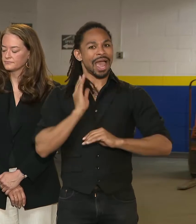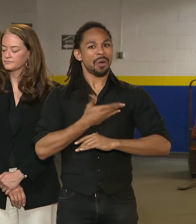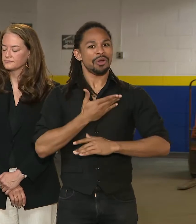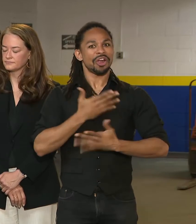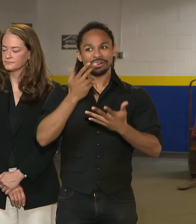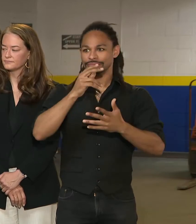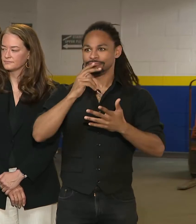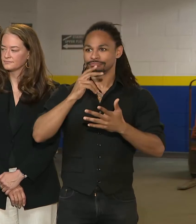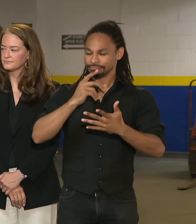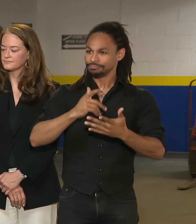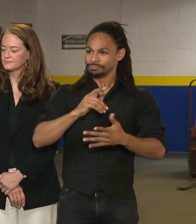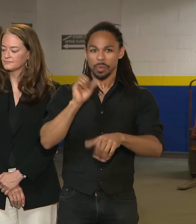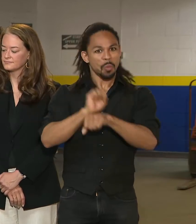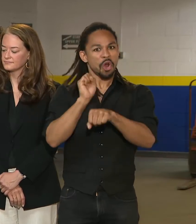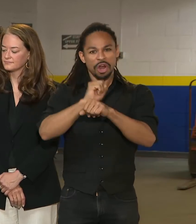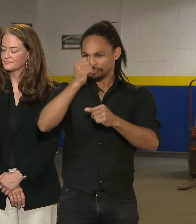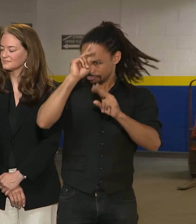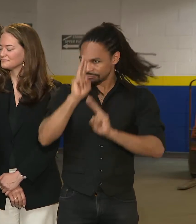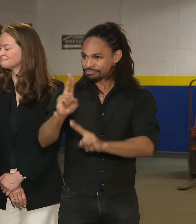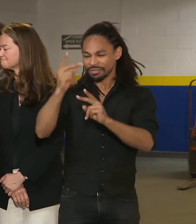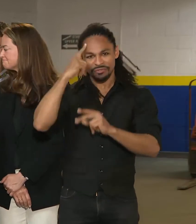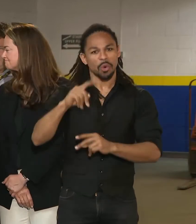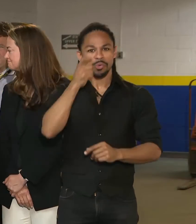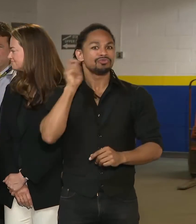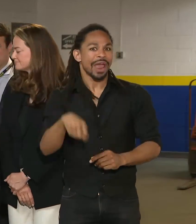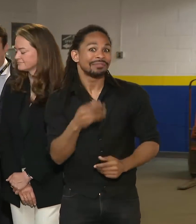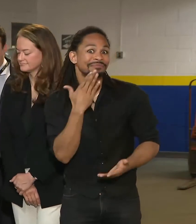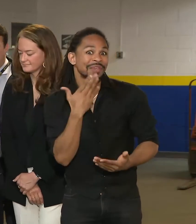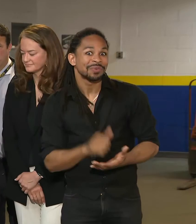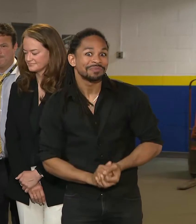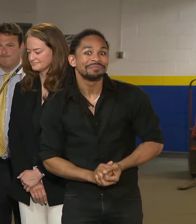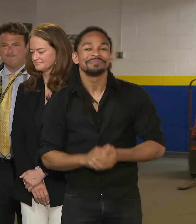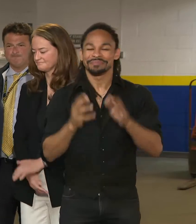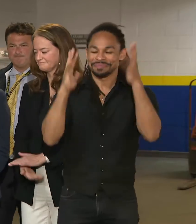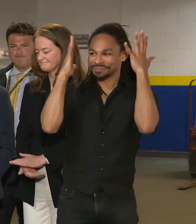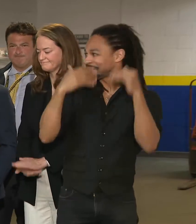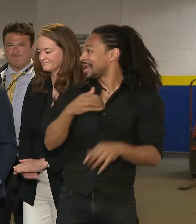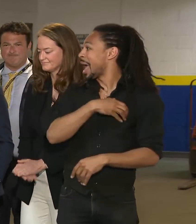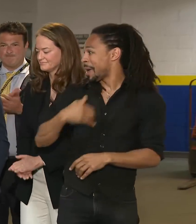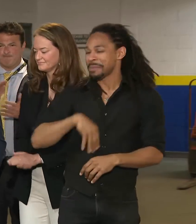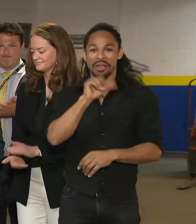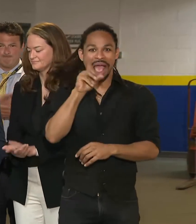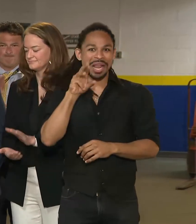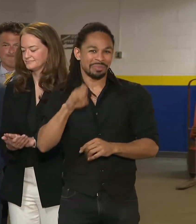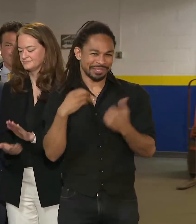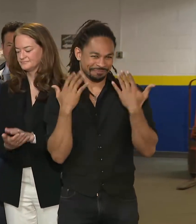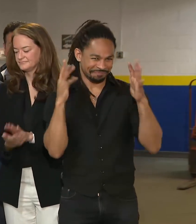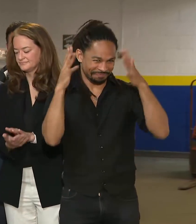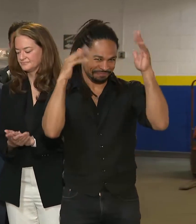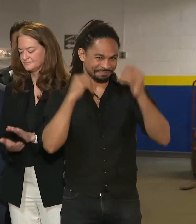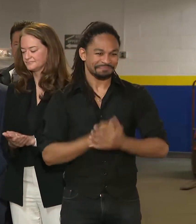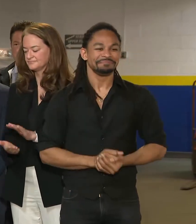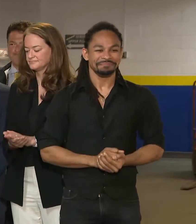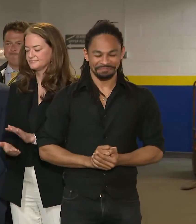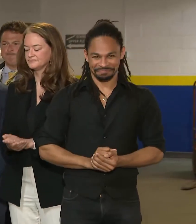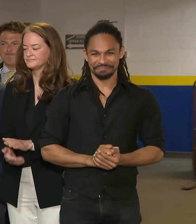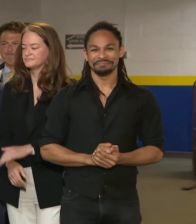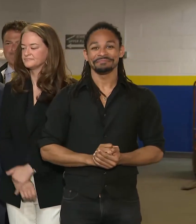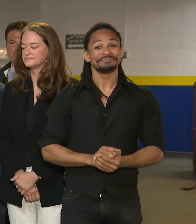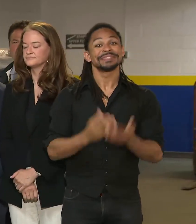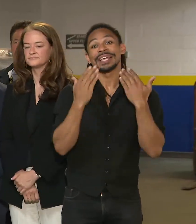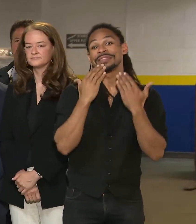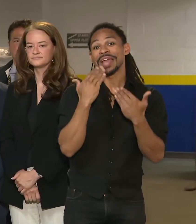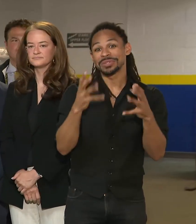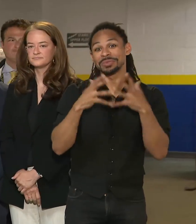thank you very much. With that said, Mayor Adams. Thank you. Thank you, sir. Thank you. Thank you so much. Just really want